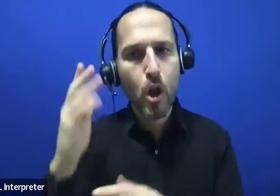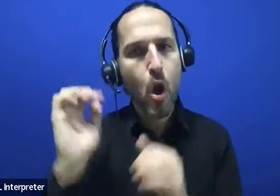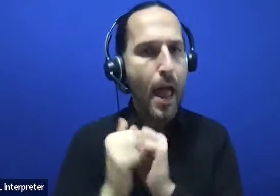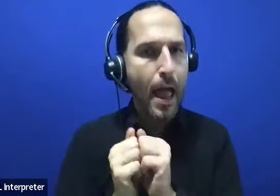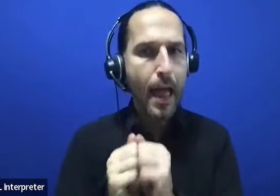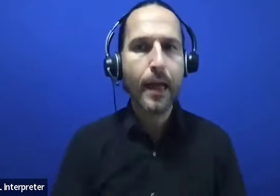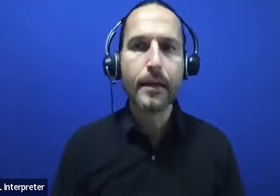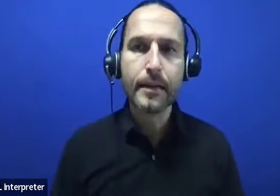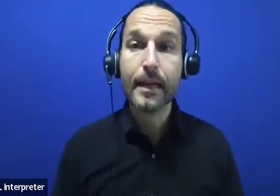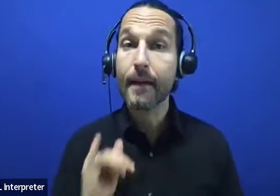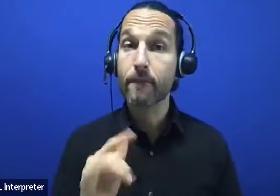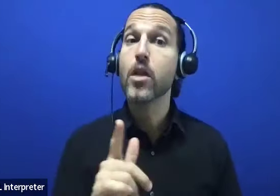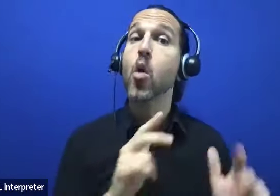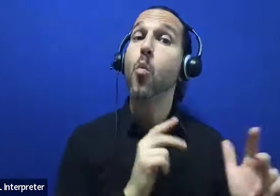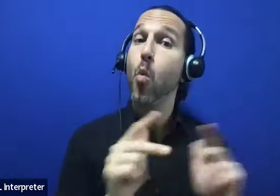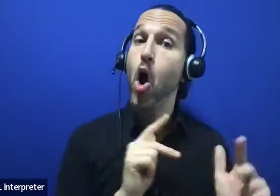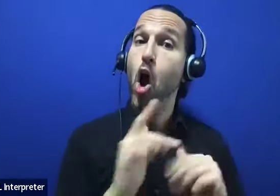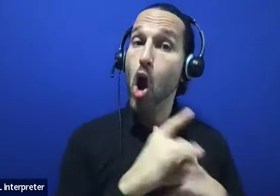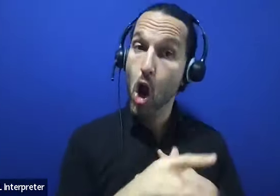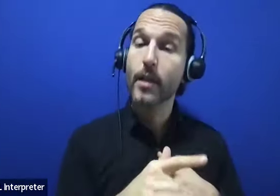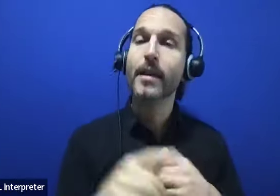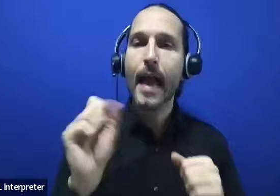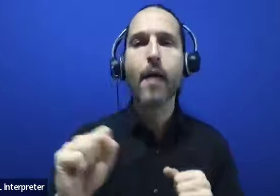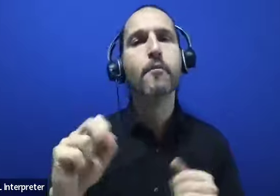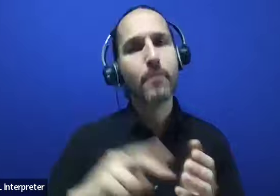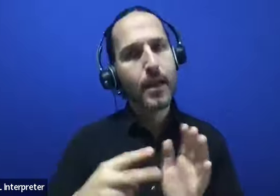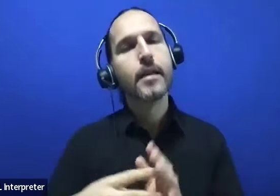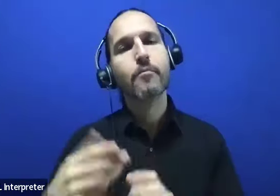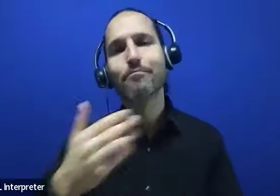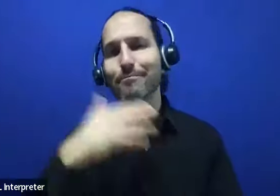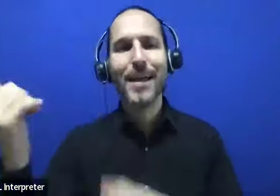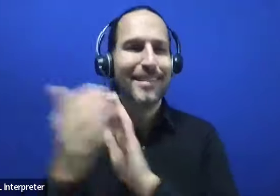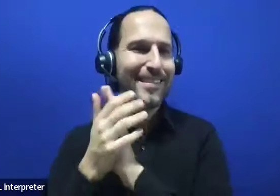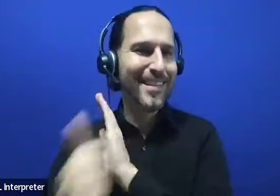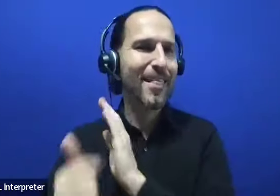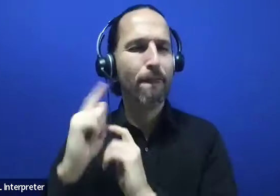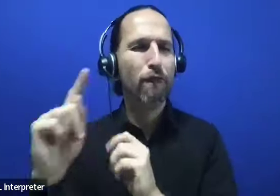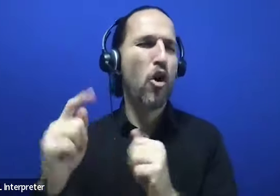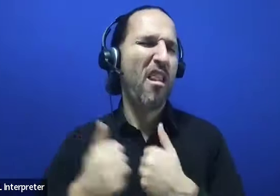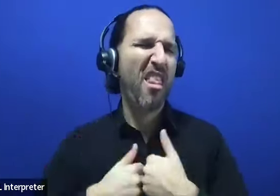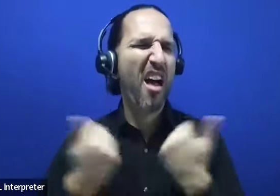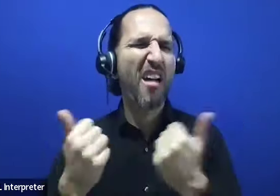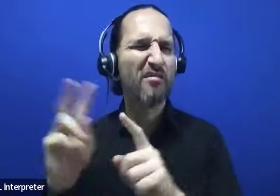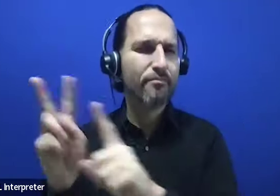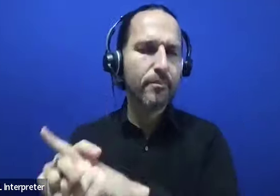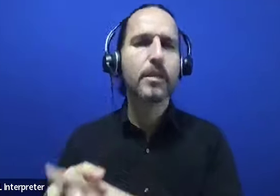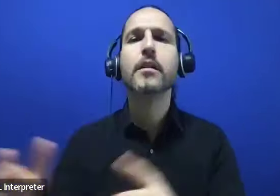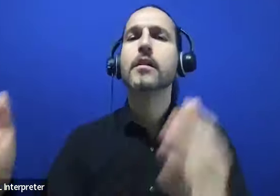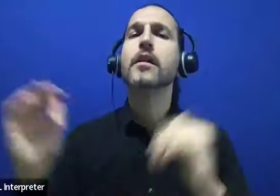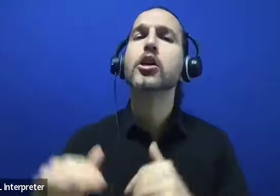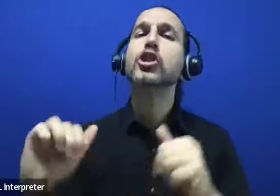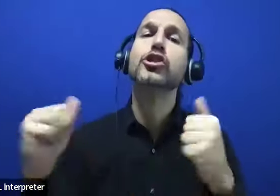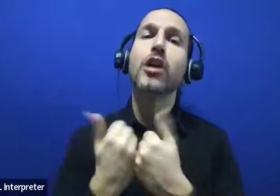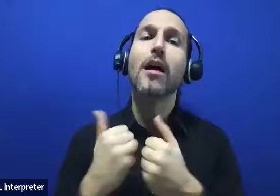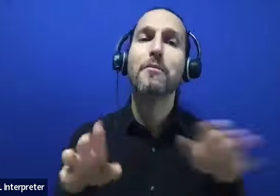Those that walk earlier have higher adaptive behavior skills. Challenging behavior. The